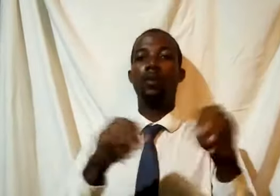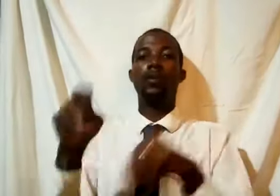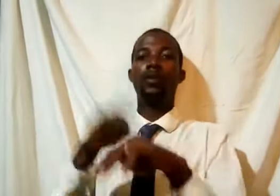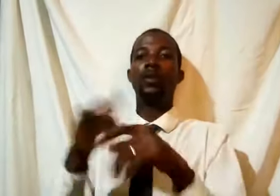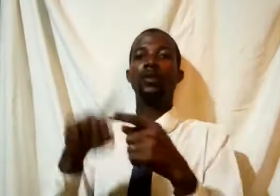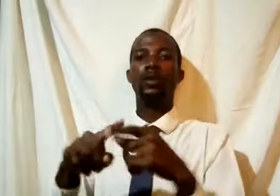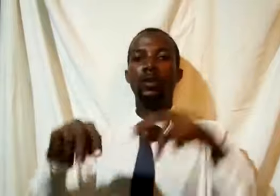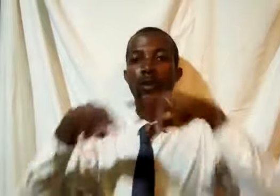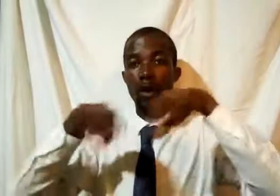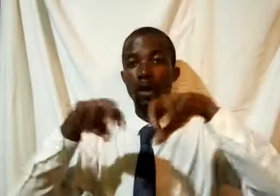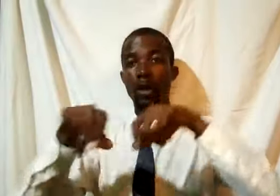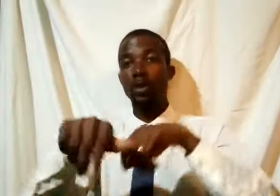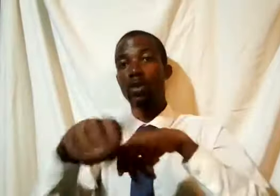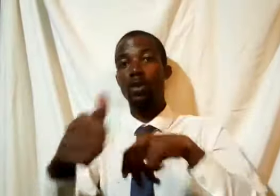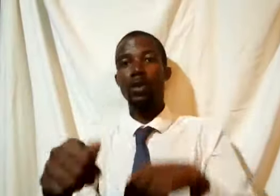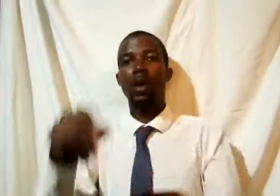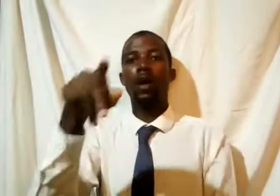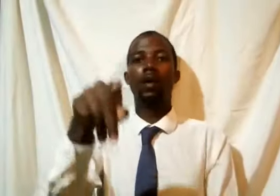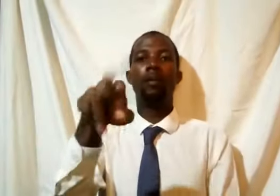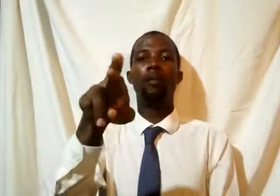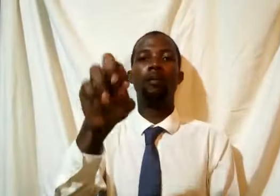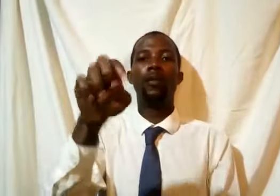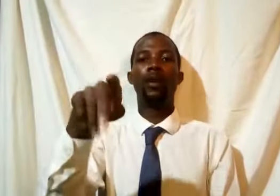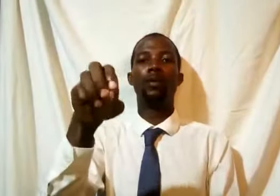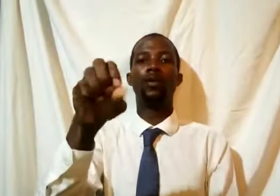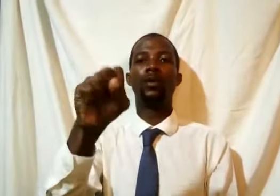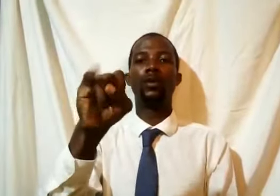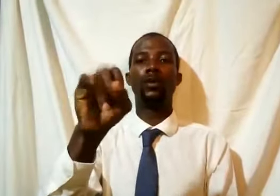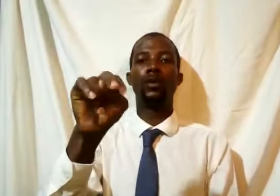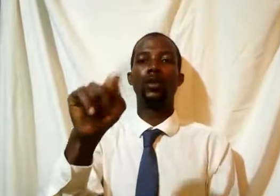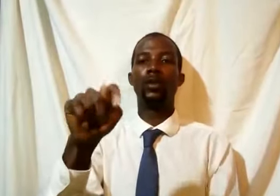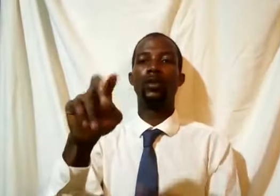other prepositions which express relations with people.